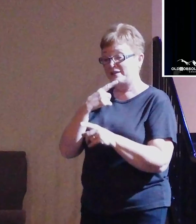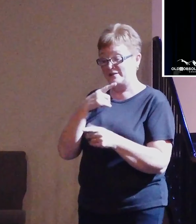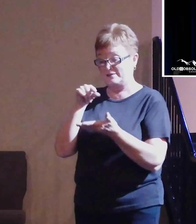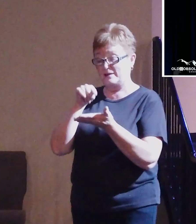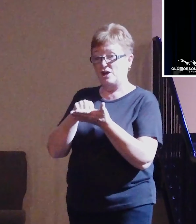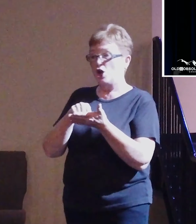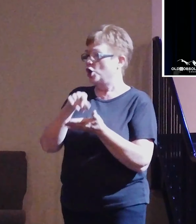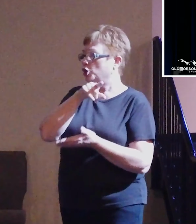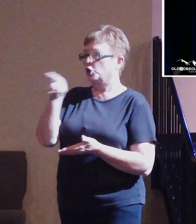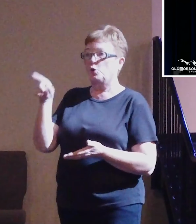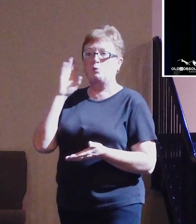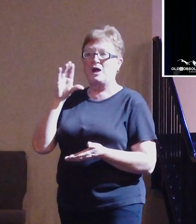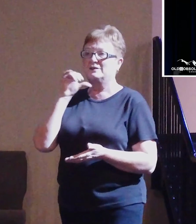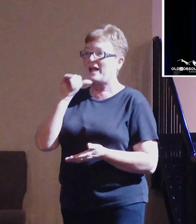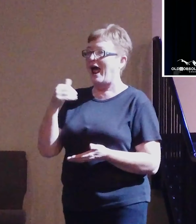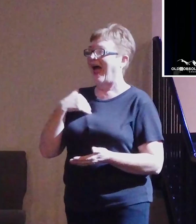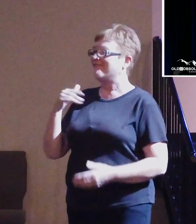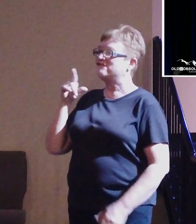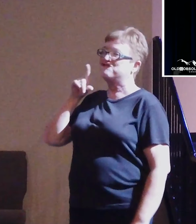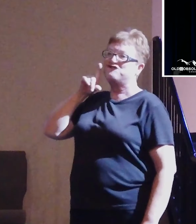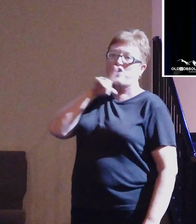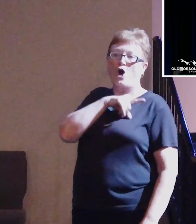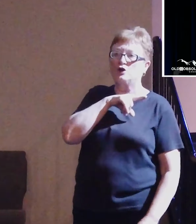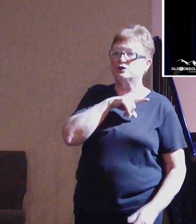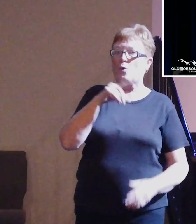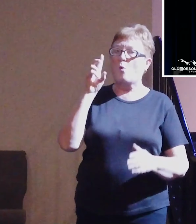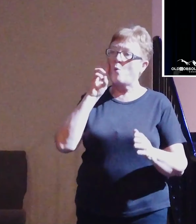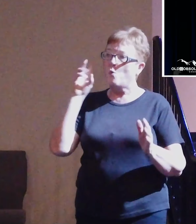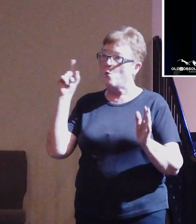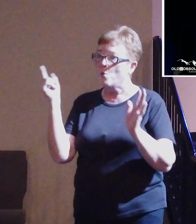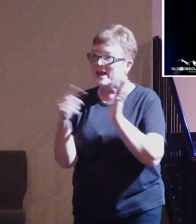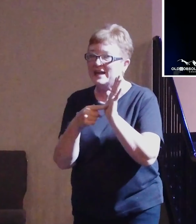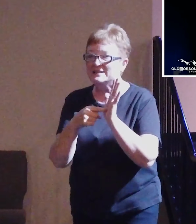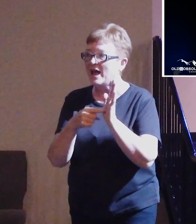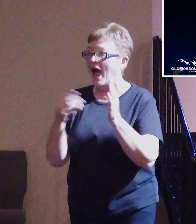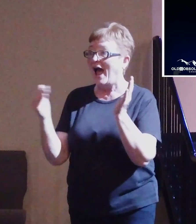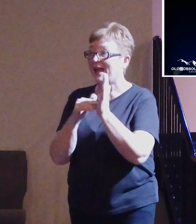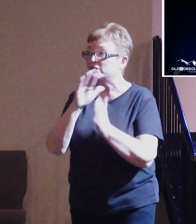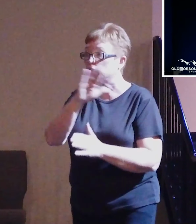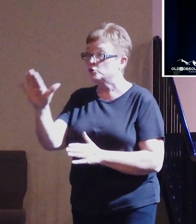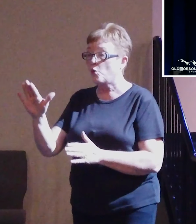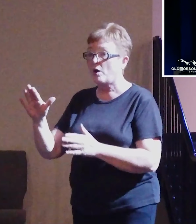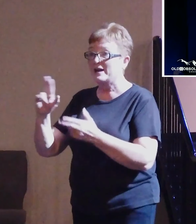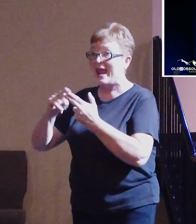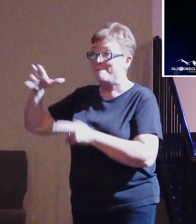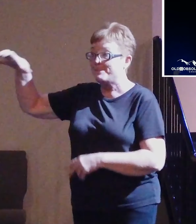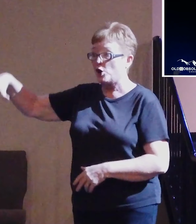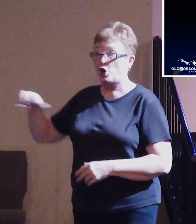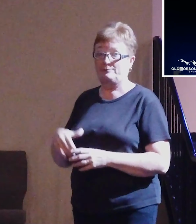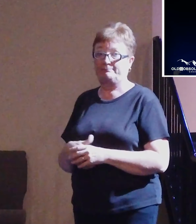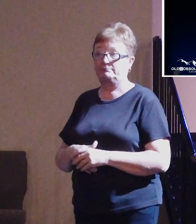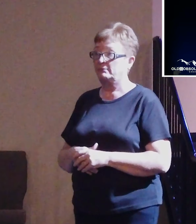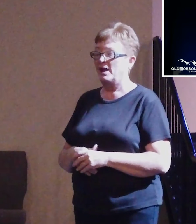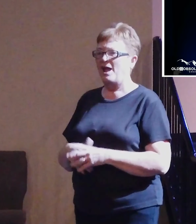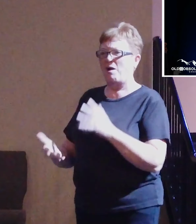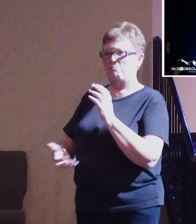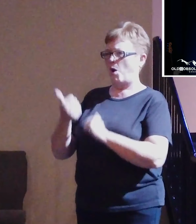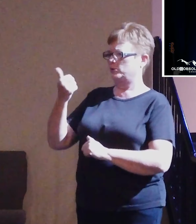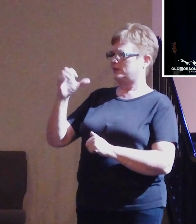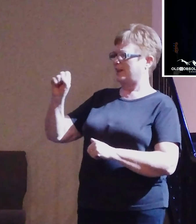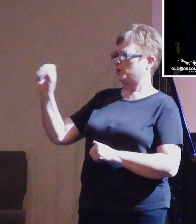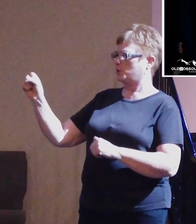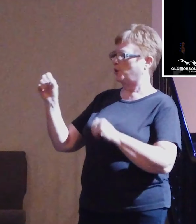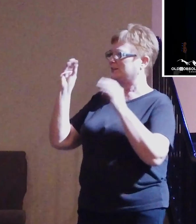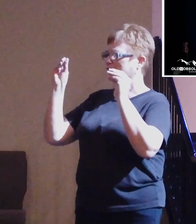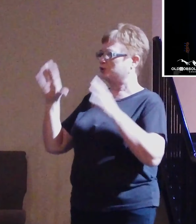not bear false witness against your neighbor. Most Sunday school teachers